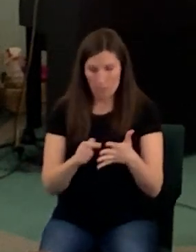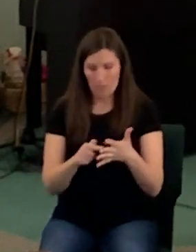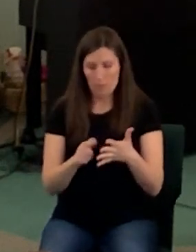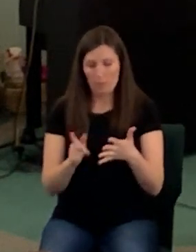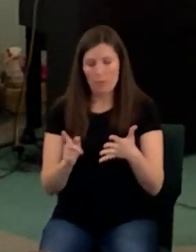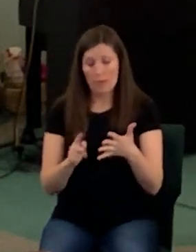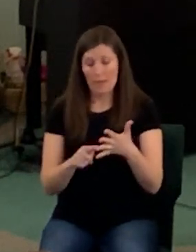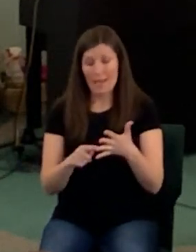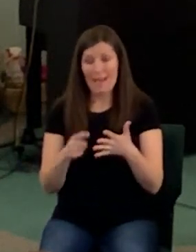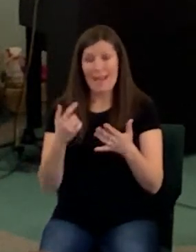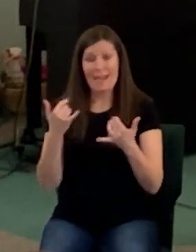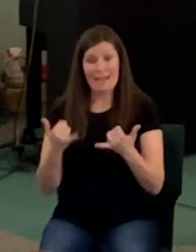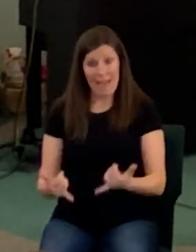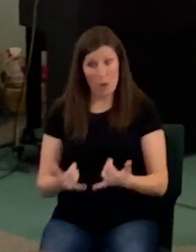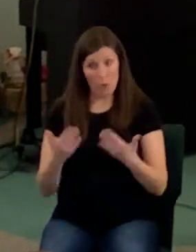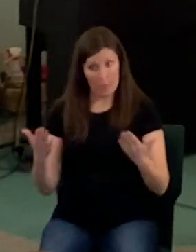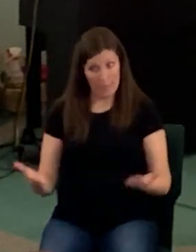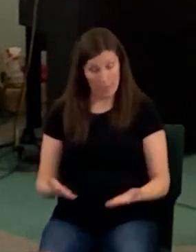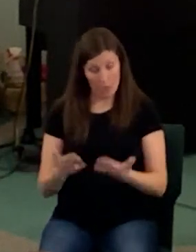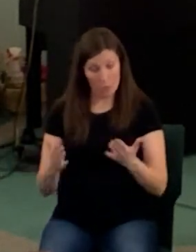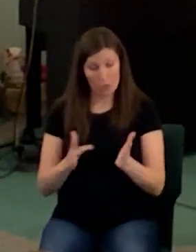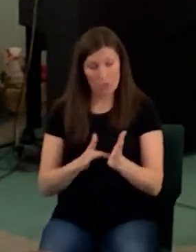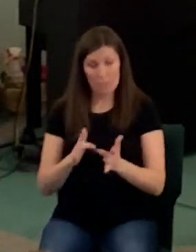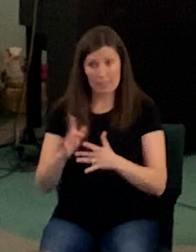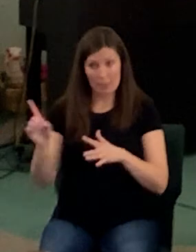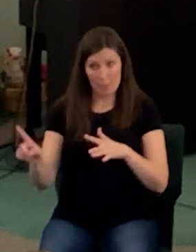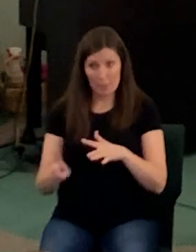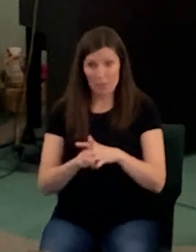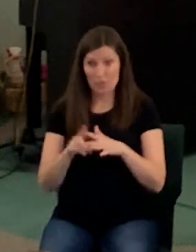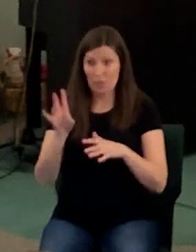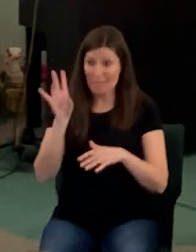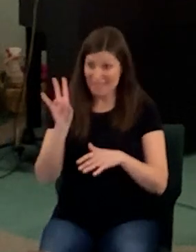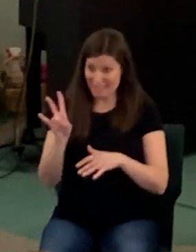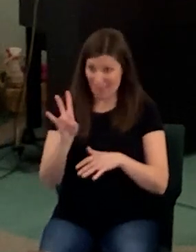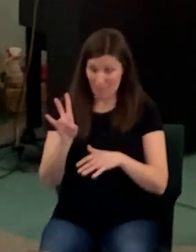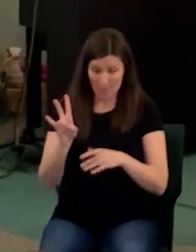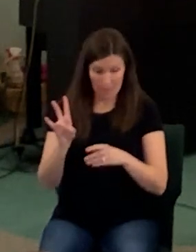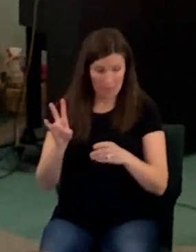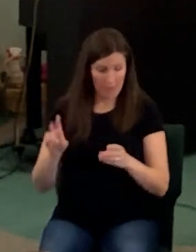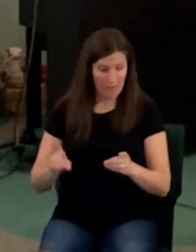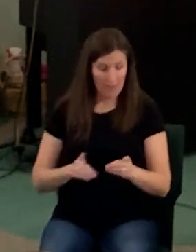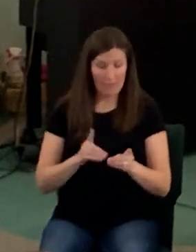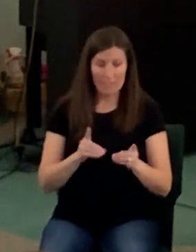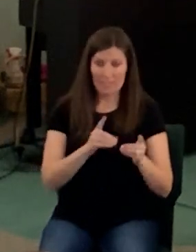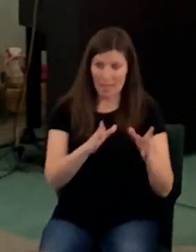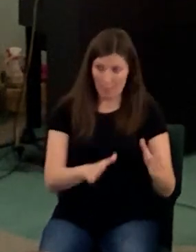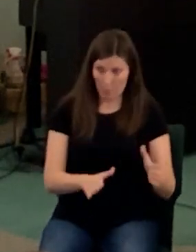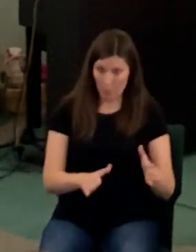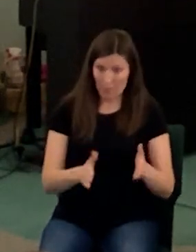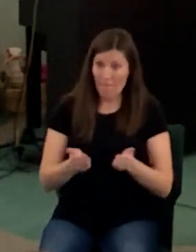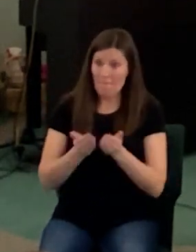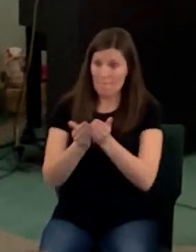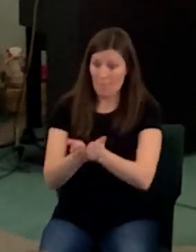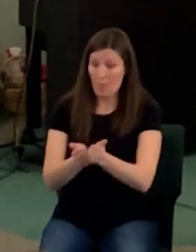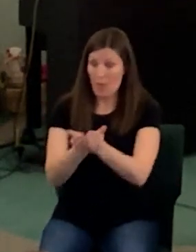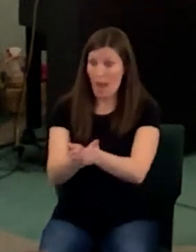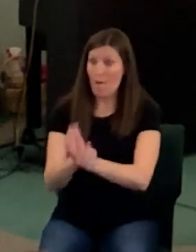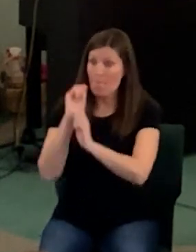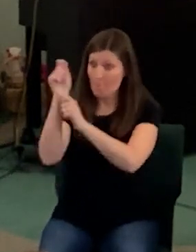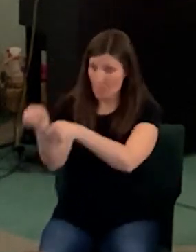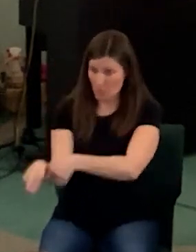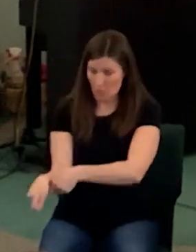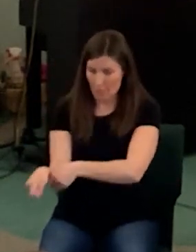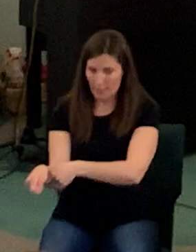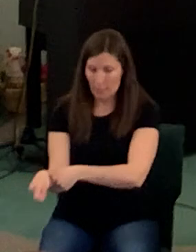And then we're here where Jesus appears to these 7 disciples as they're out fishing. The fourth of the 5 appearances. Out of